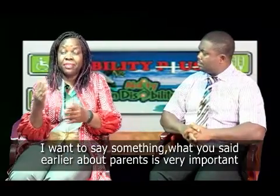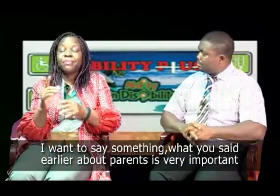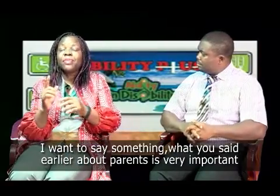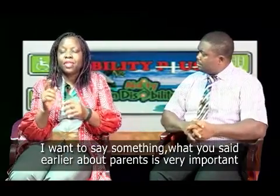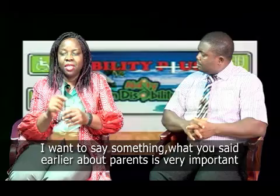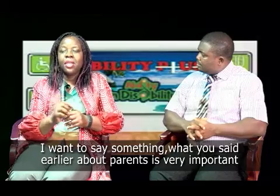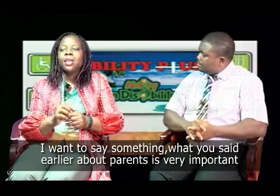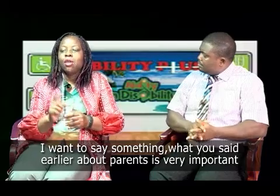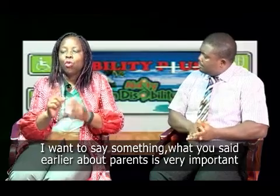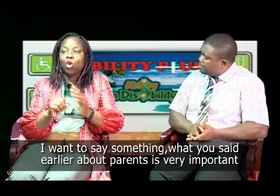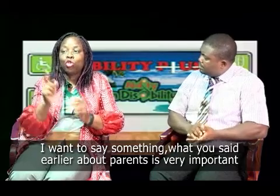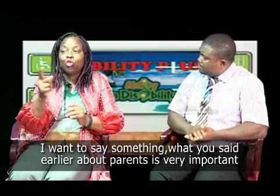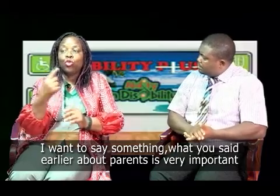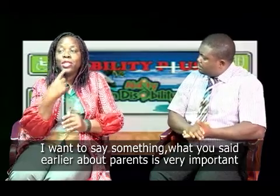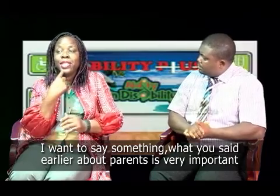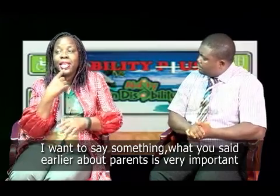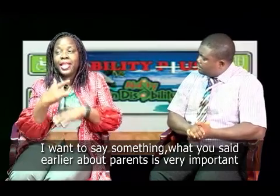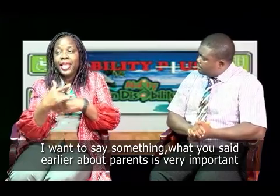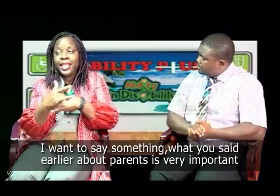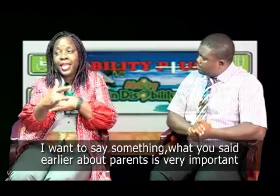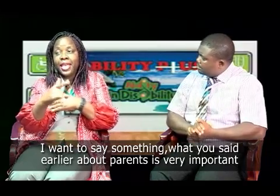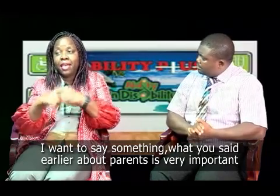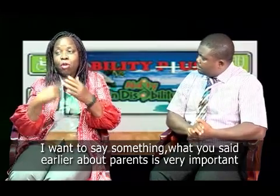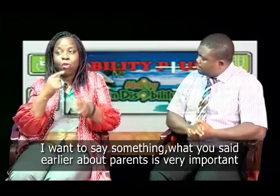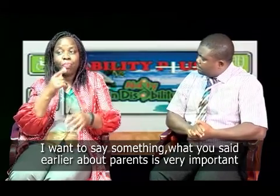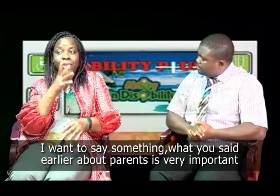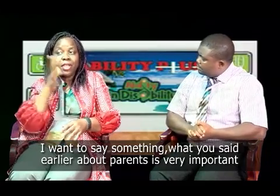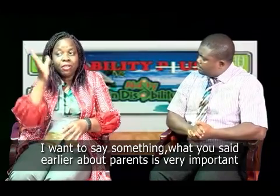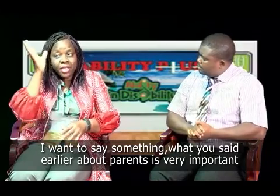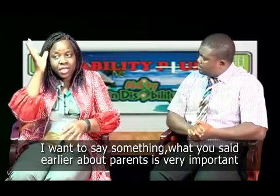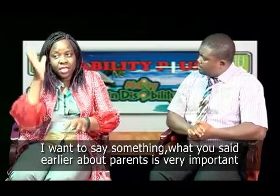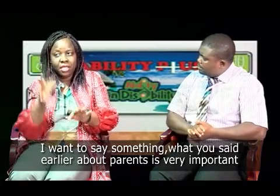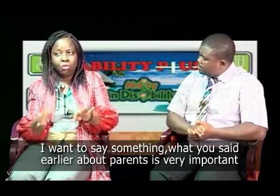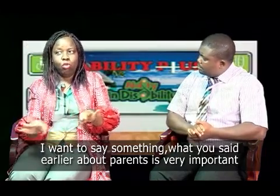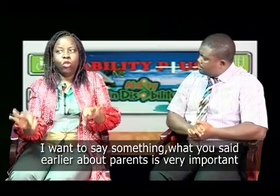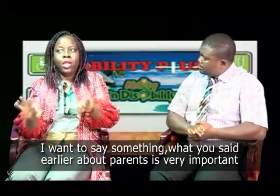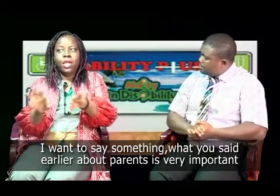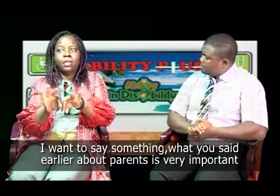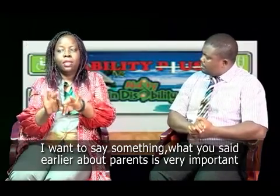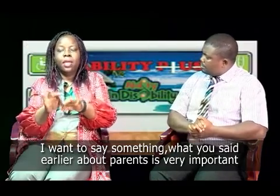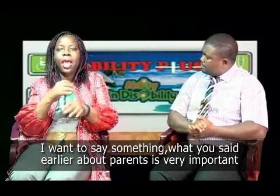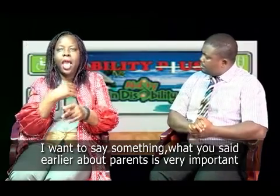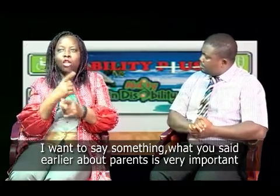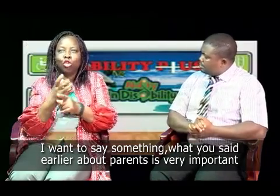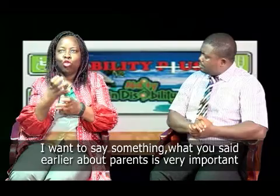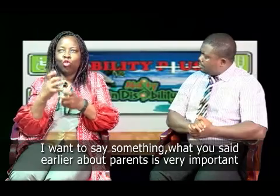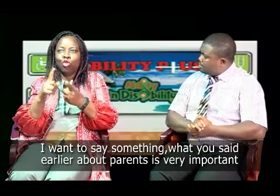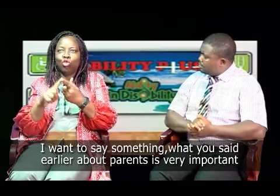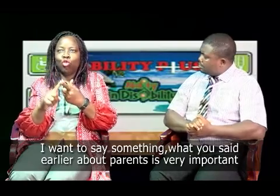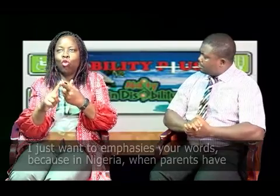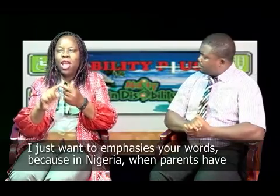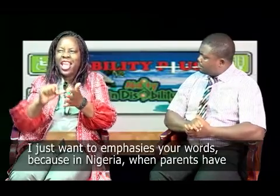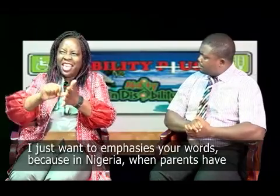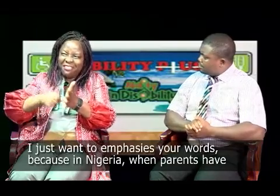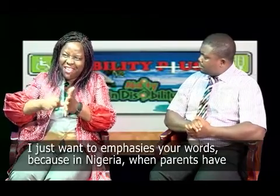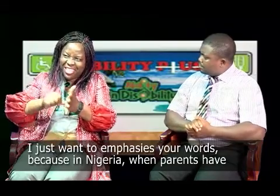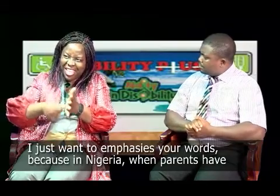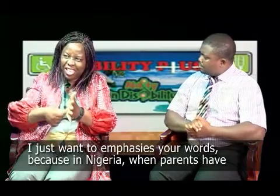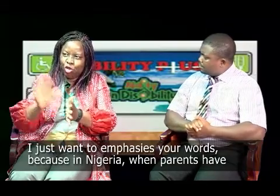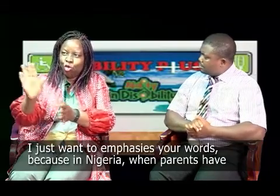I want to say something, please. What you said earlier about parents is very important. I just want to